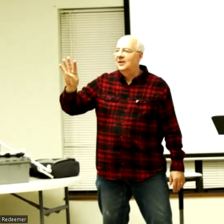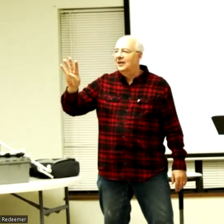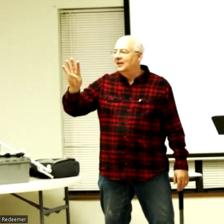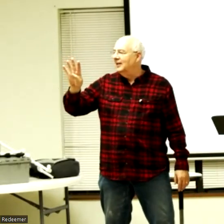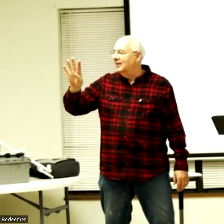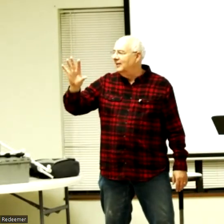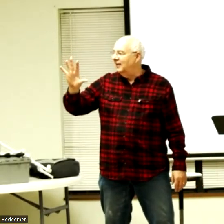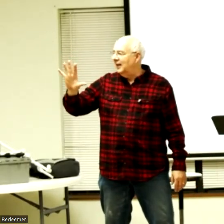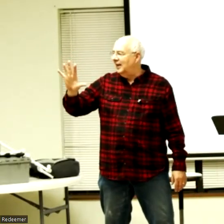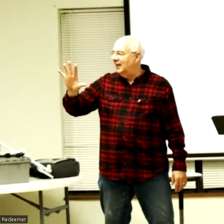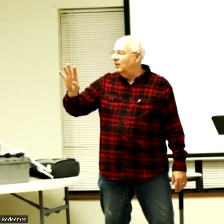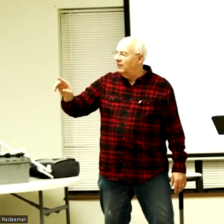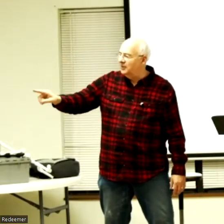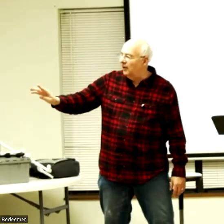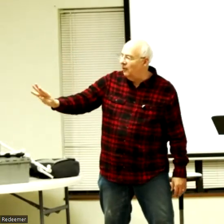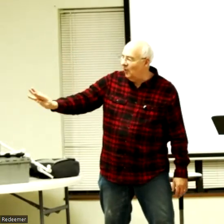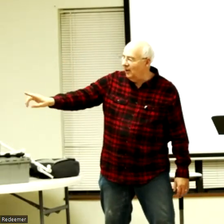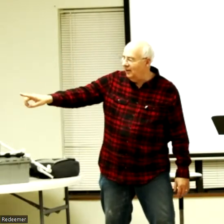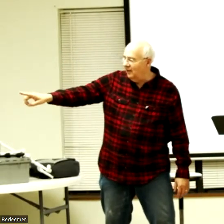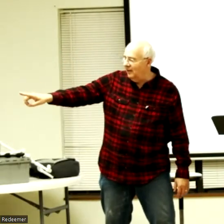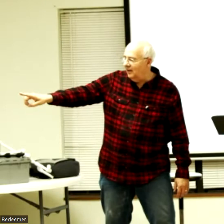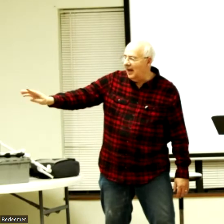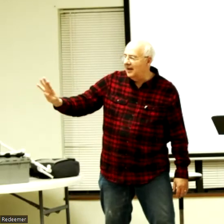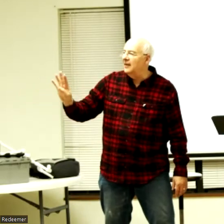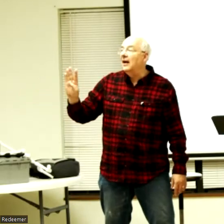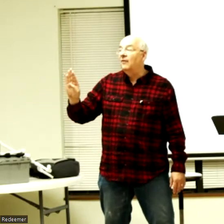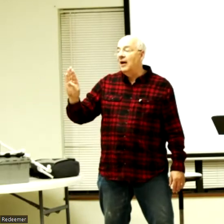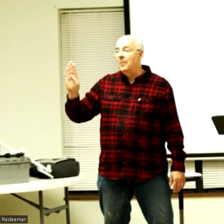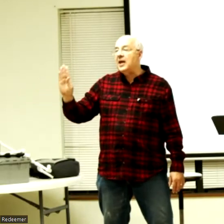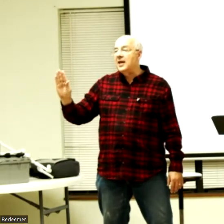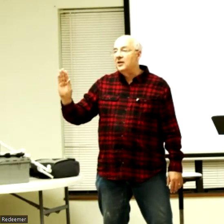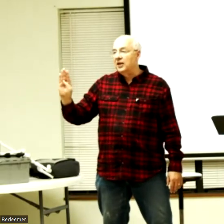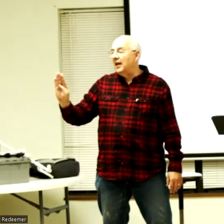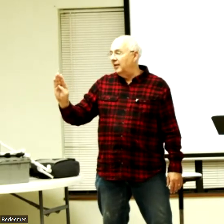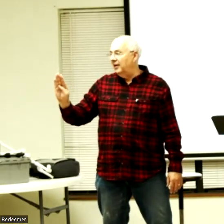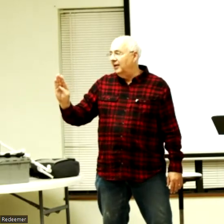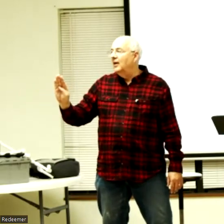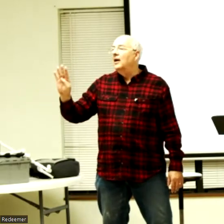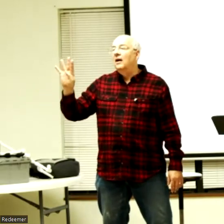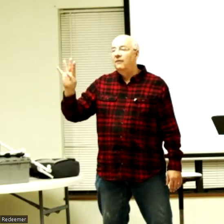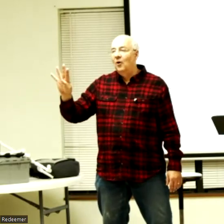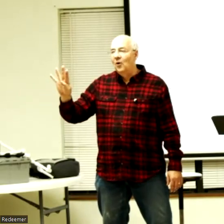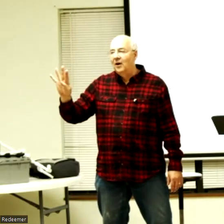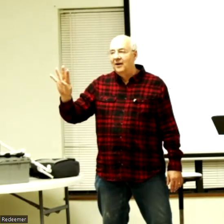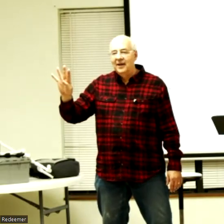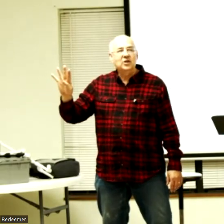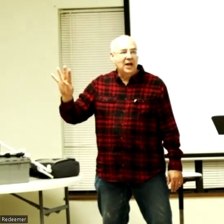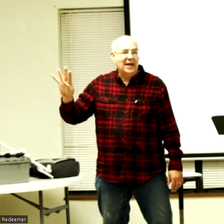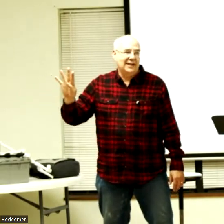4, 5. Oh, I'm sorry, 4. Not now. A B is together. A 4 is not